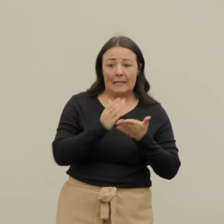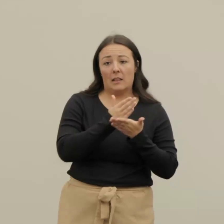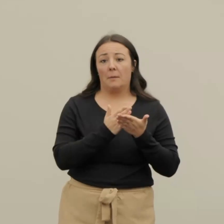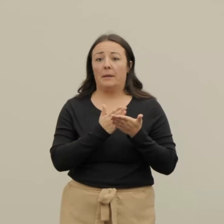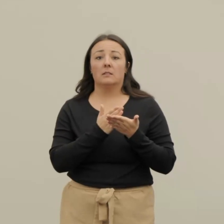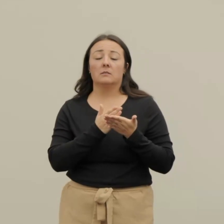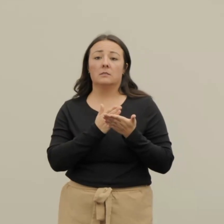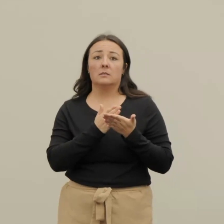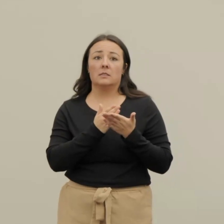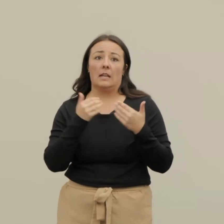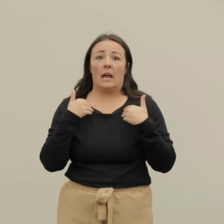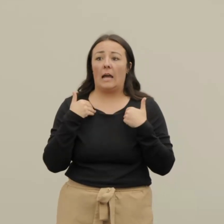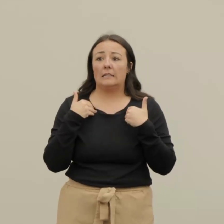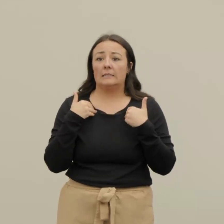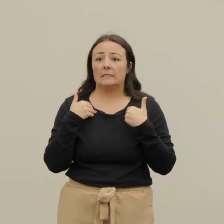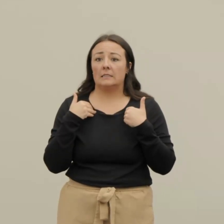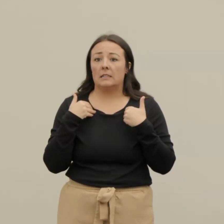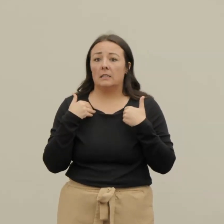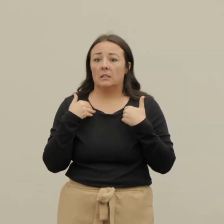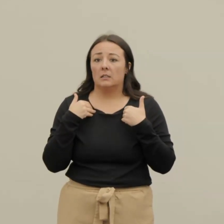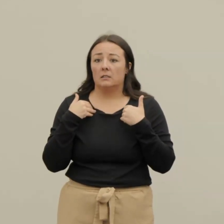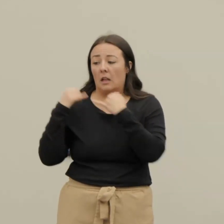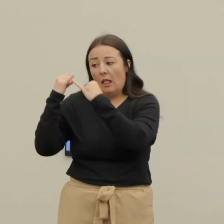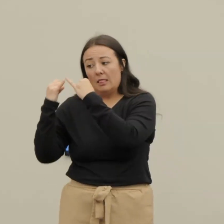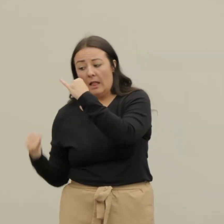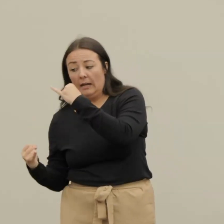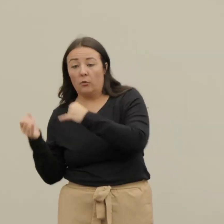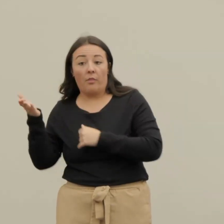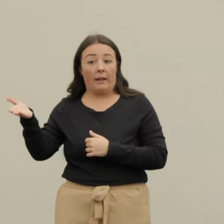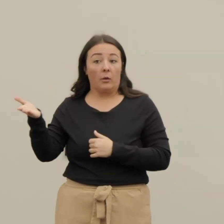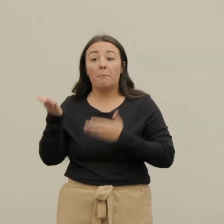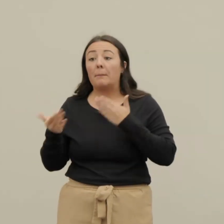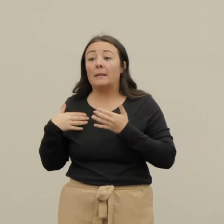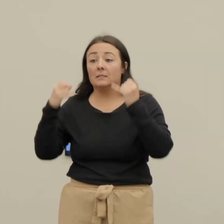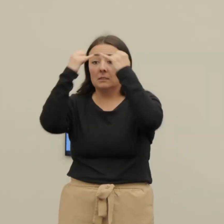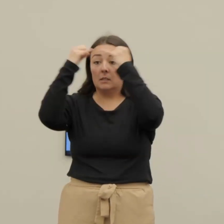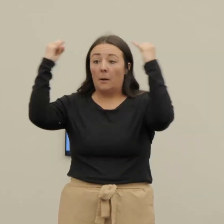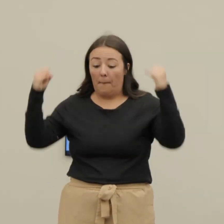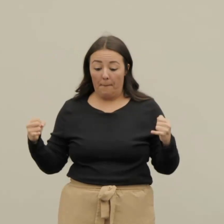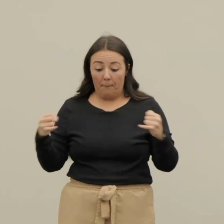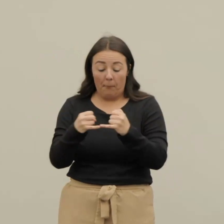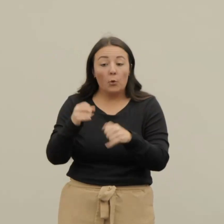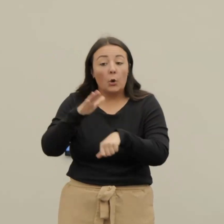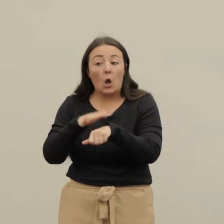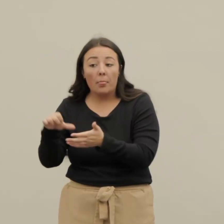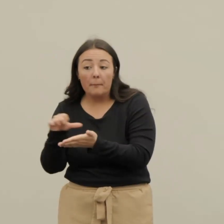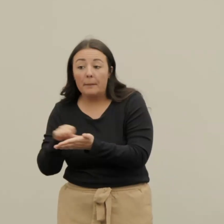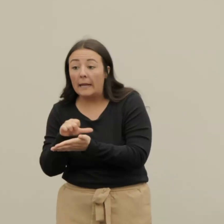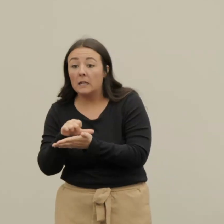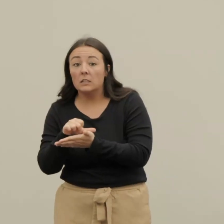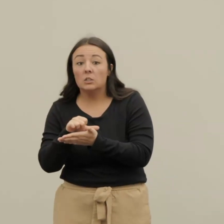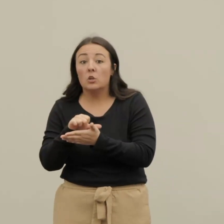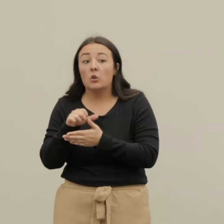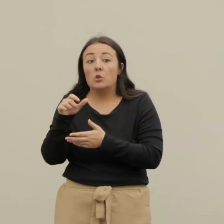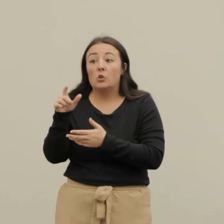that has a line over there. It could be as simple as a border on the page so that you